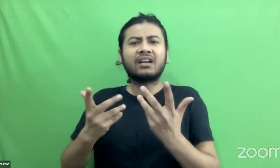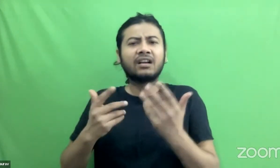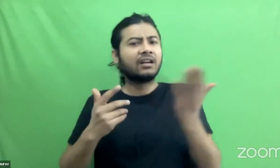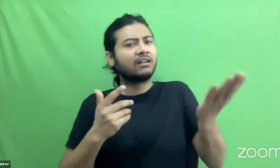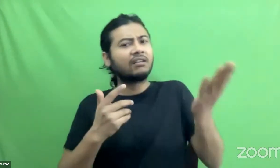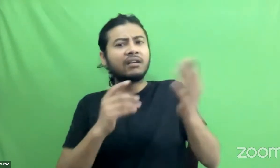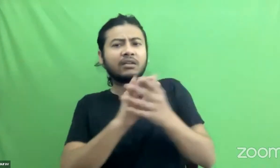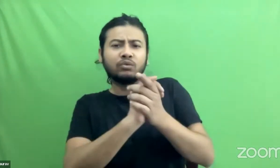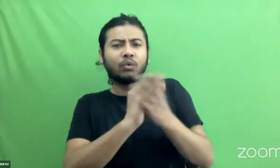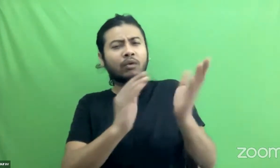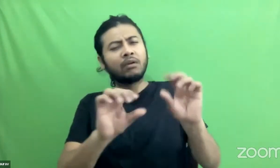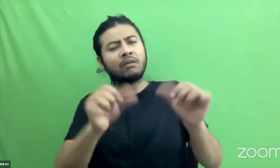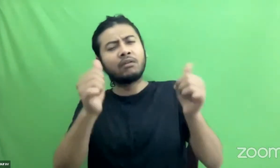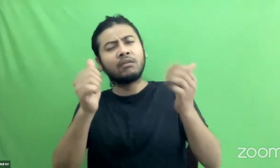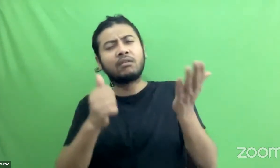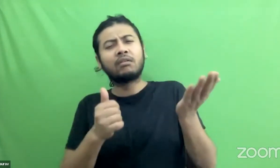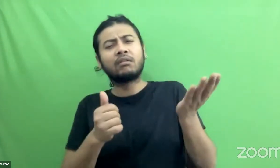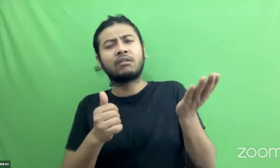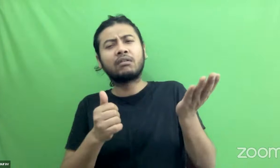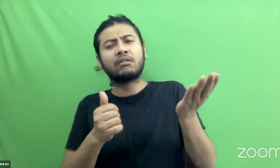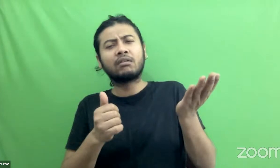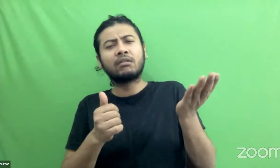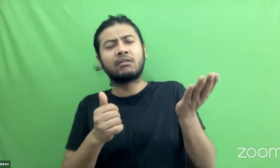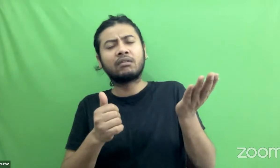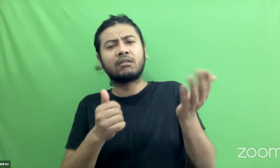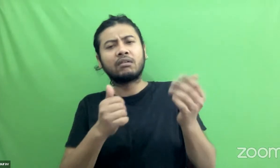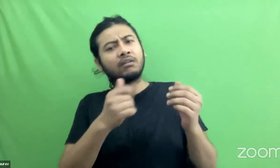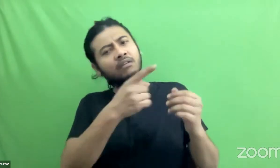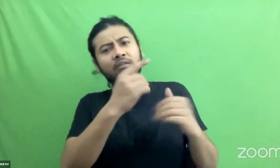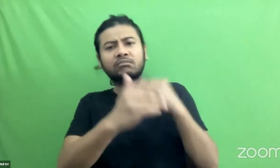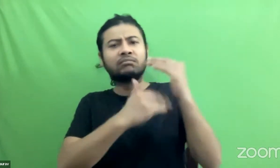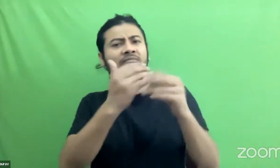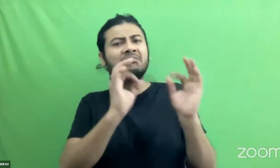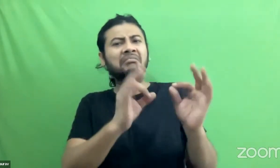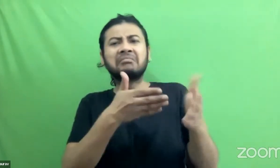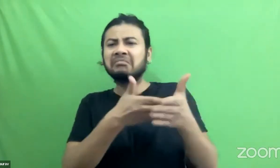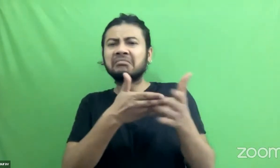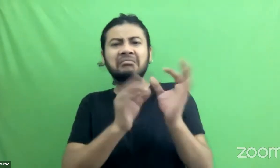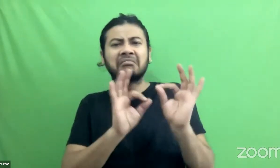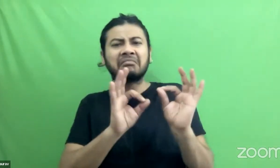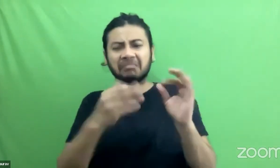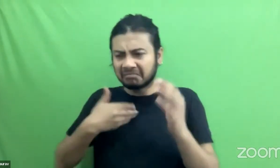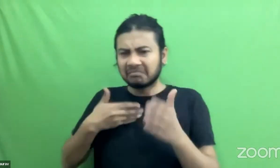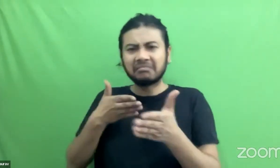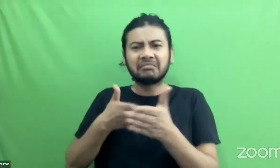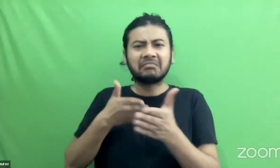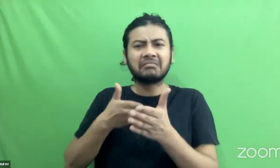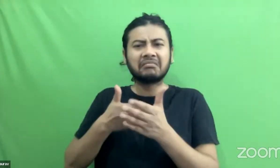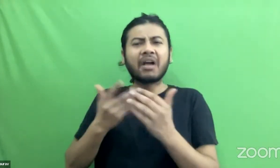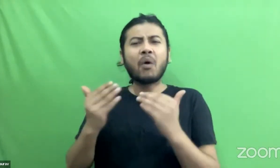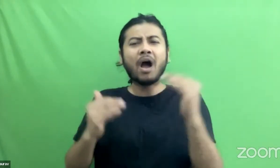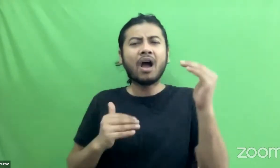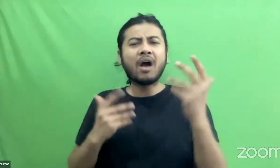that, yes, I would have done something really bad. And my friend who's bad now would have done something very